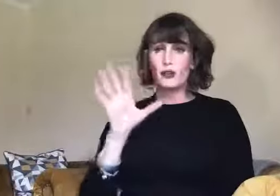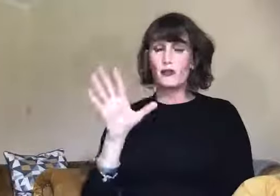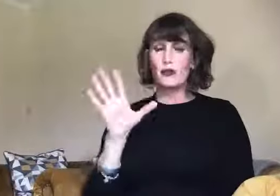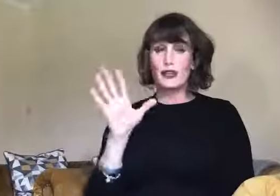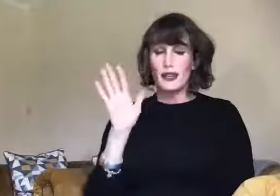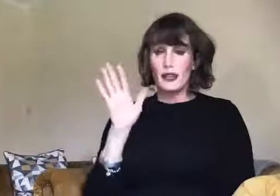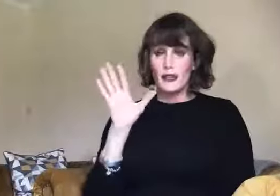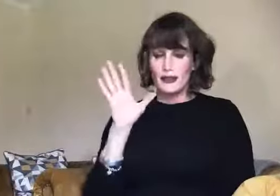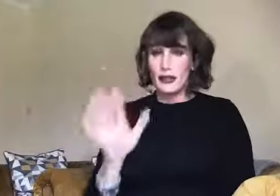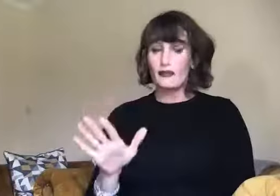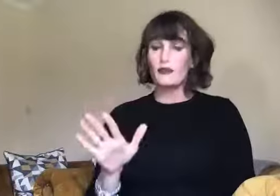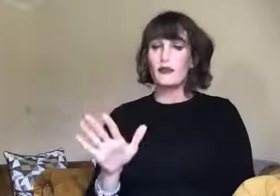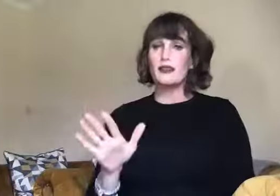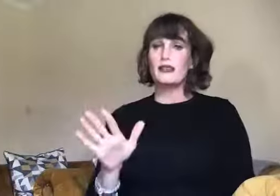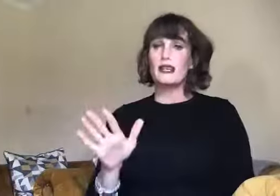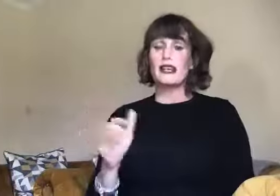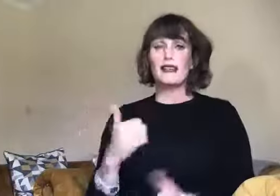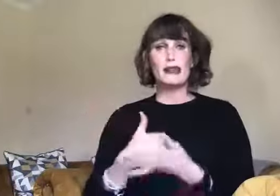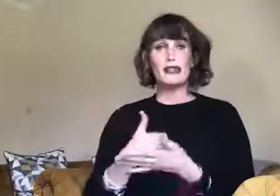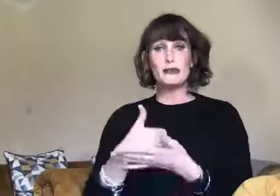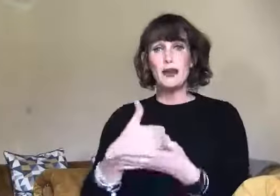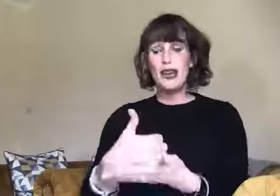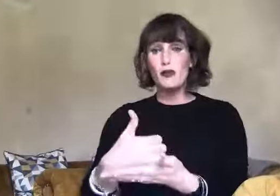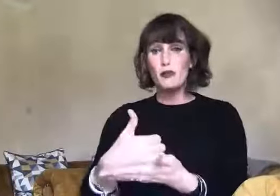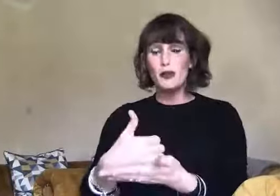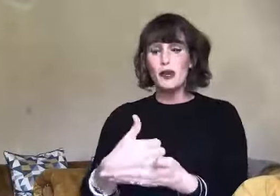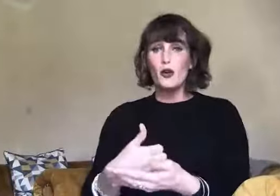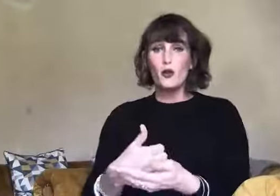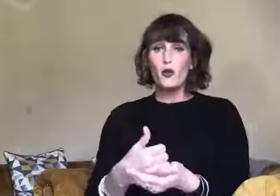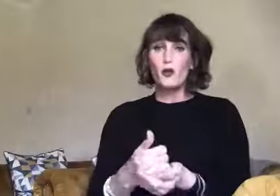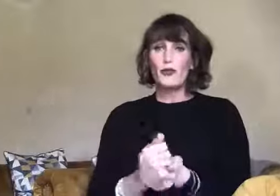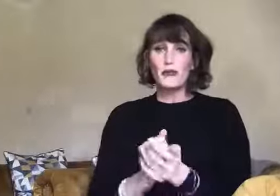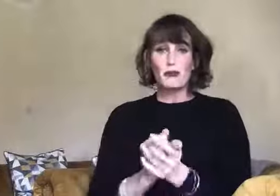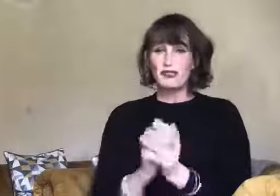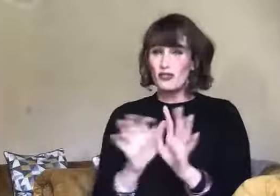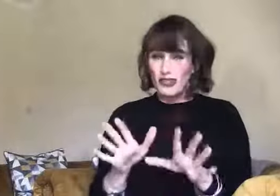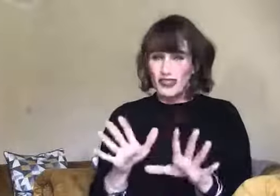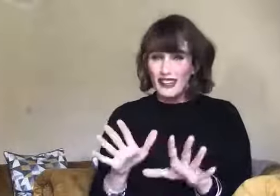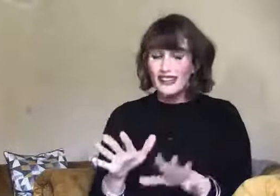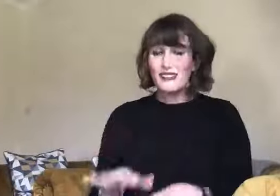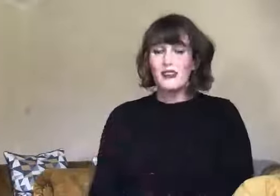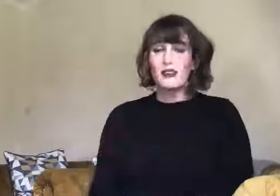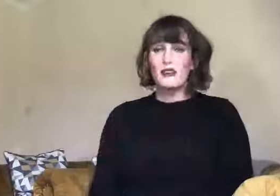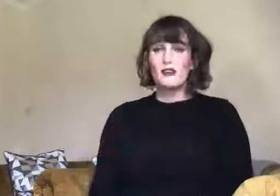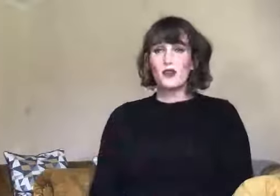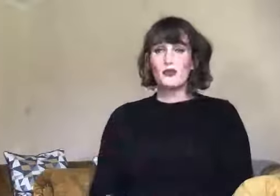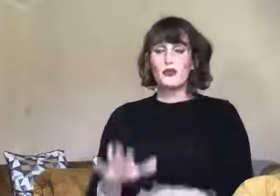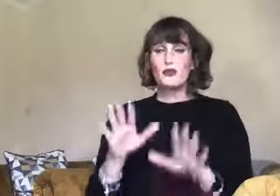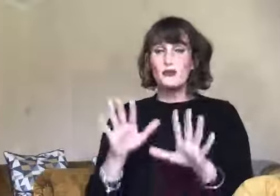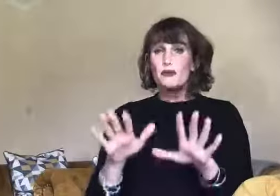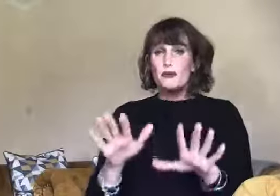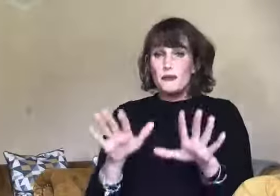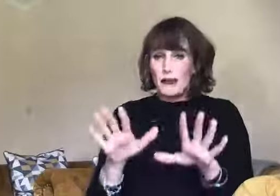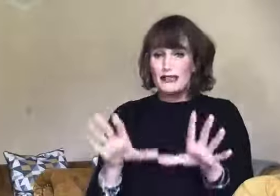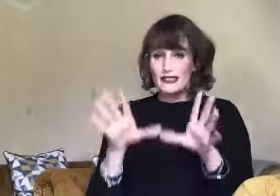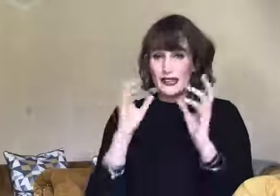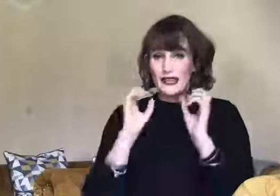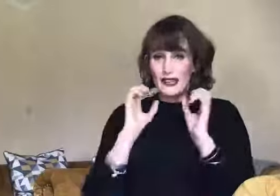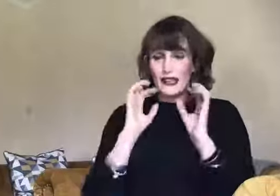could be in the deaf community and they may need some help or they may be struggling, you basically can